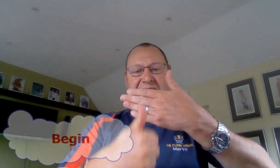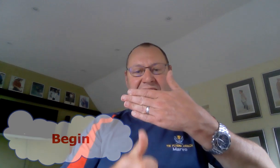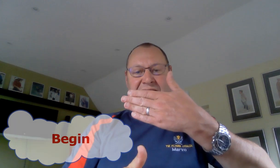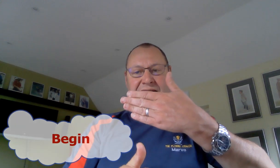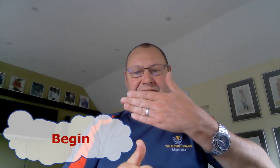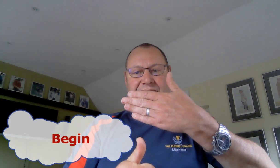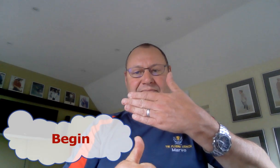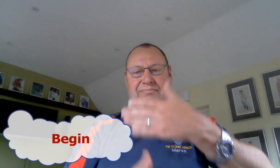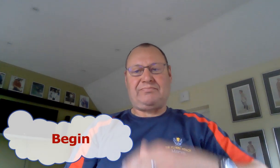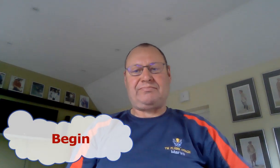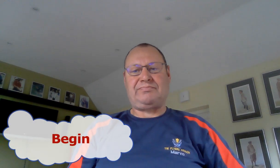Begin.